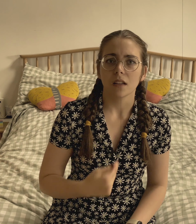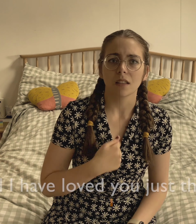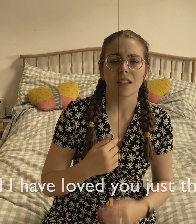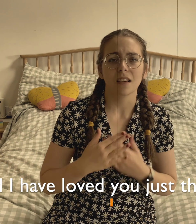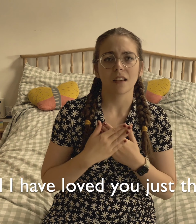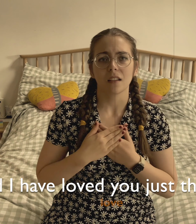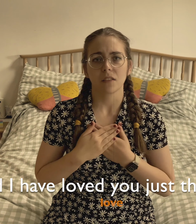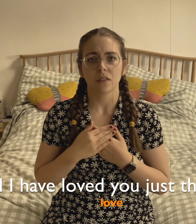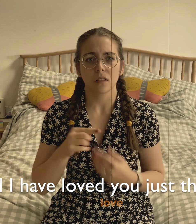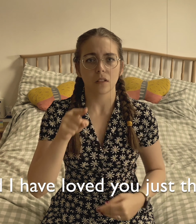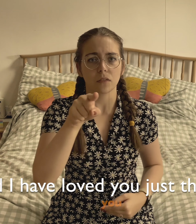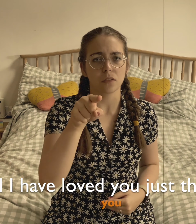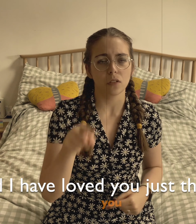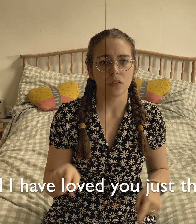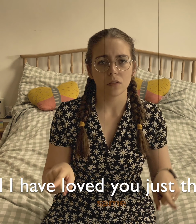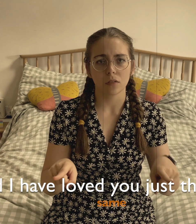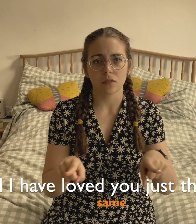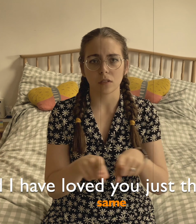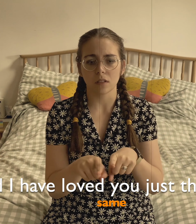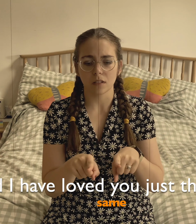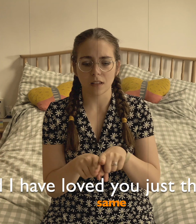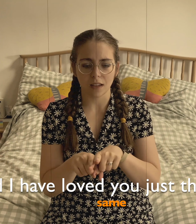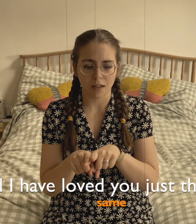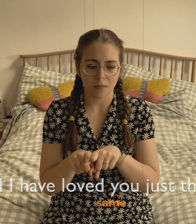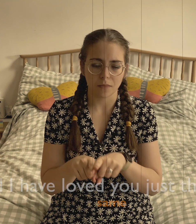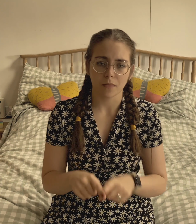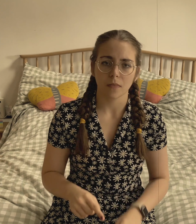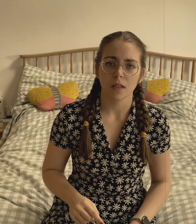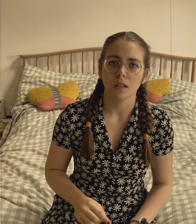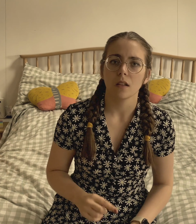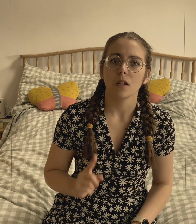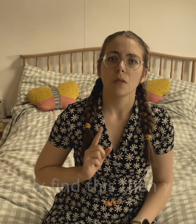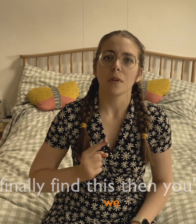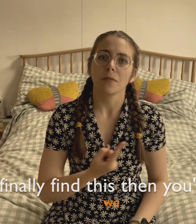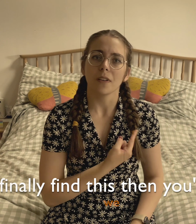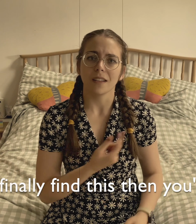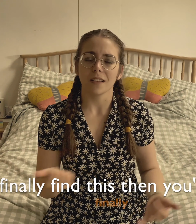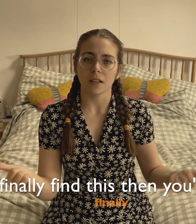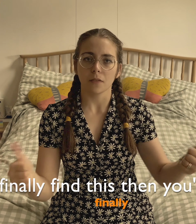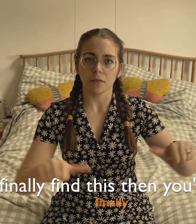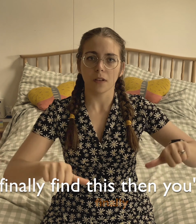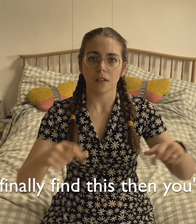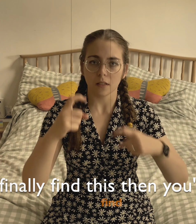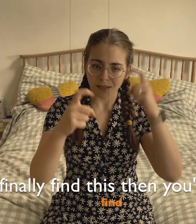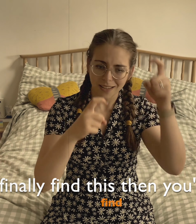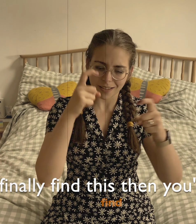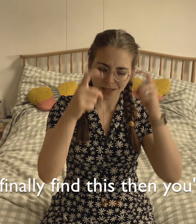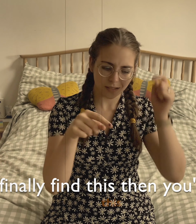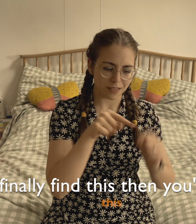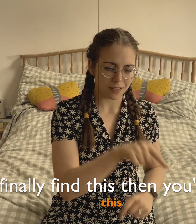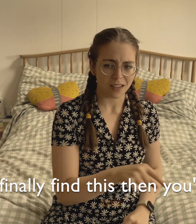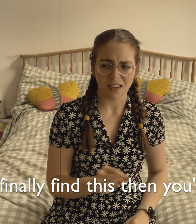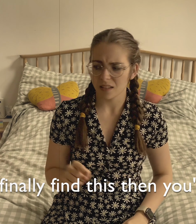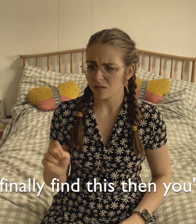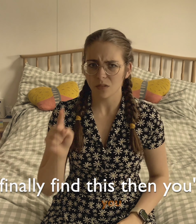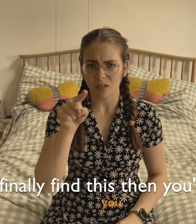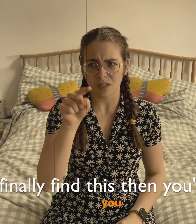and I have loved you just the same. We finally find this, then you're